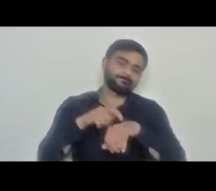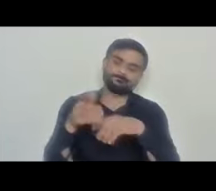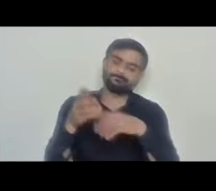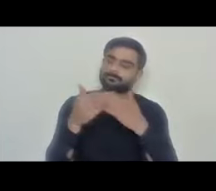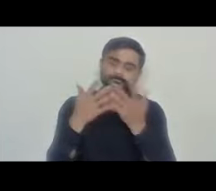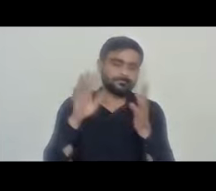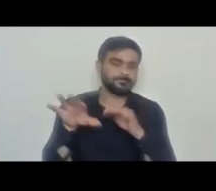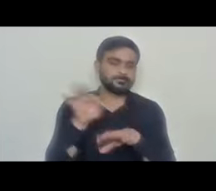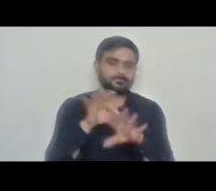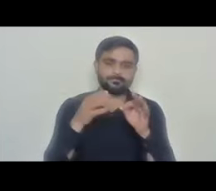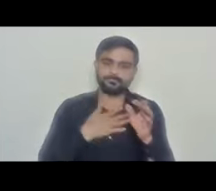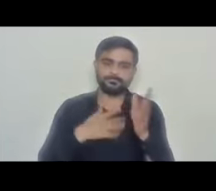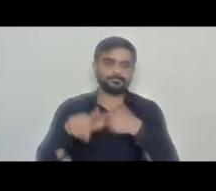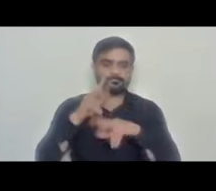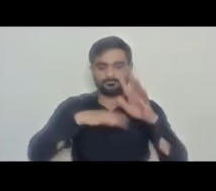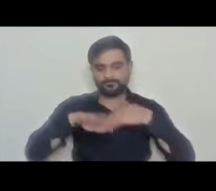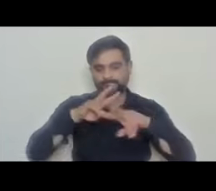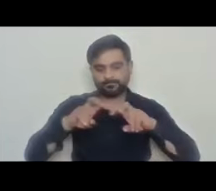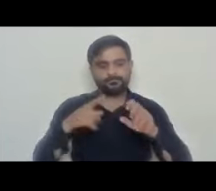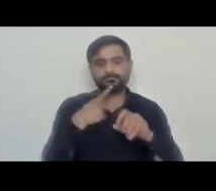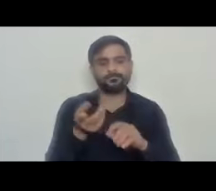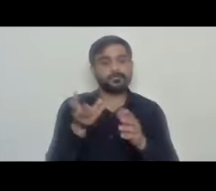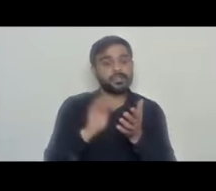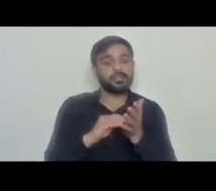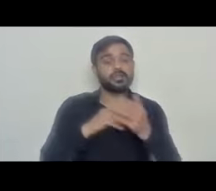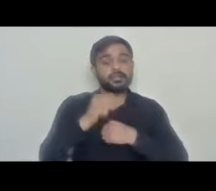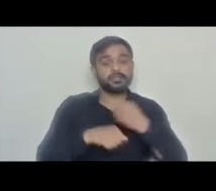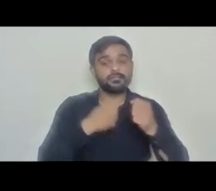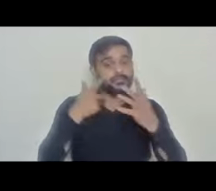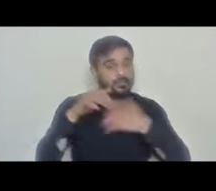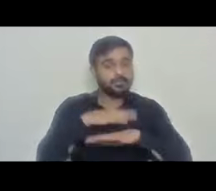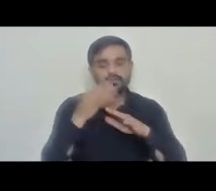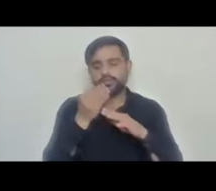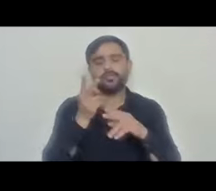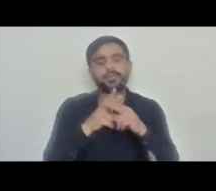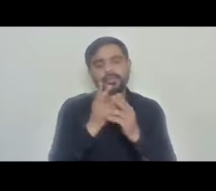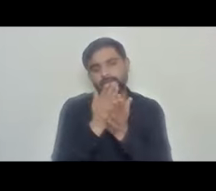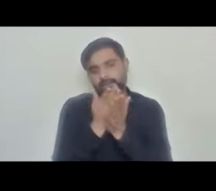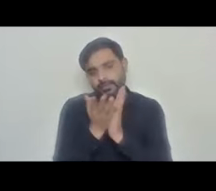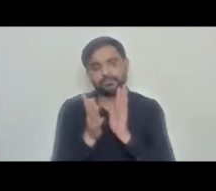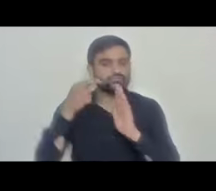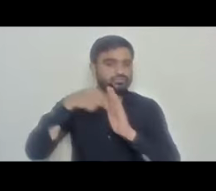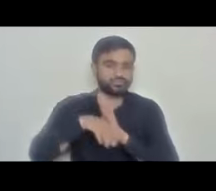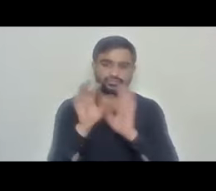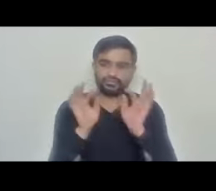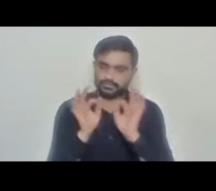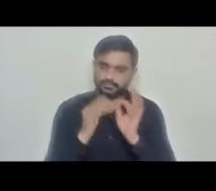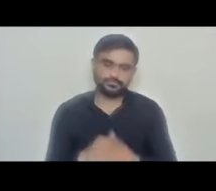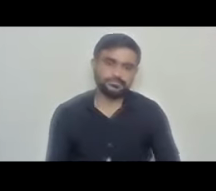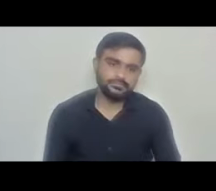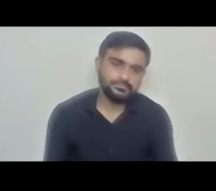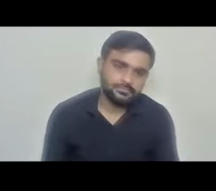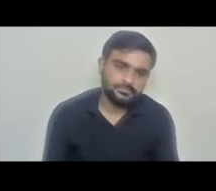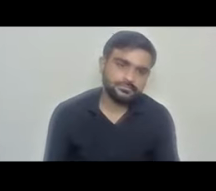I've chosen for my analysis. Again, within discourse analysis, there are subtypes. I'm not going into that.